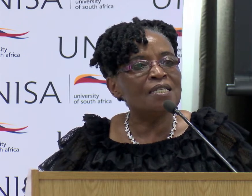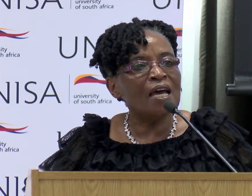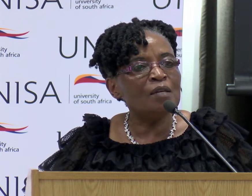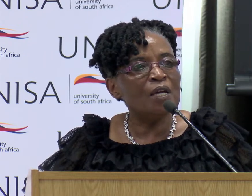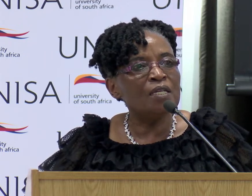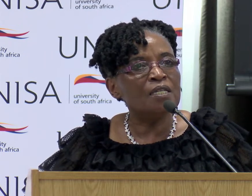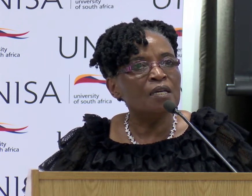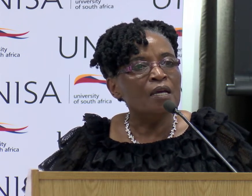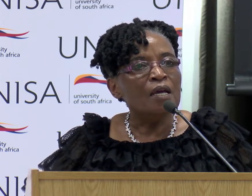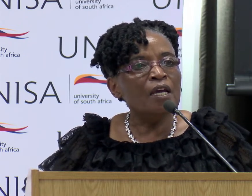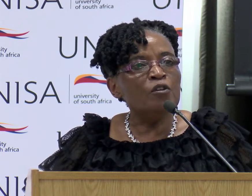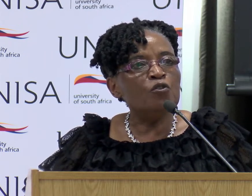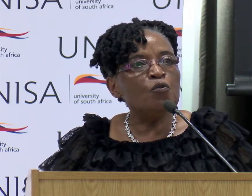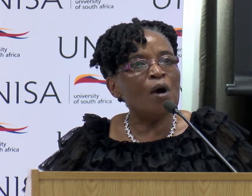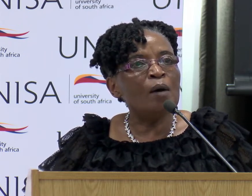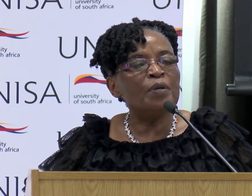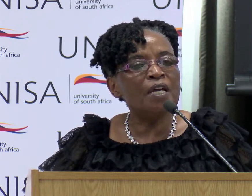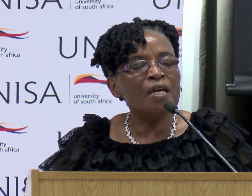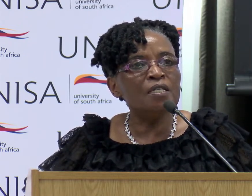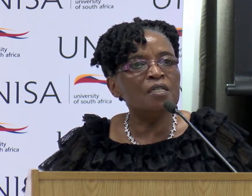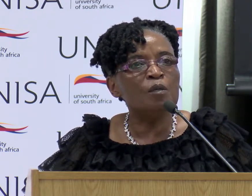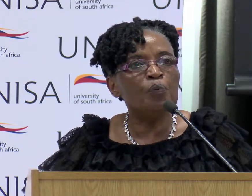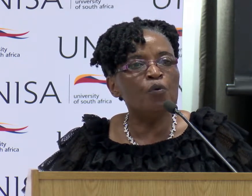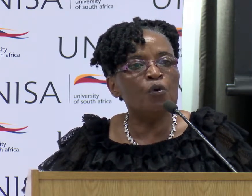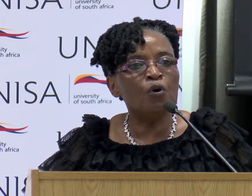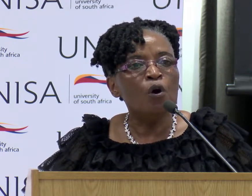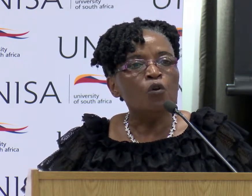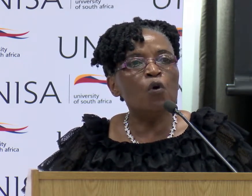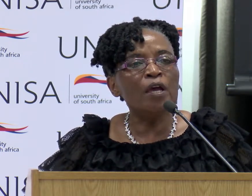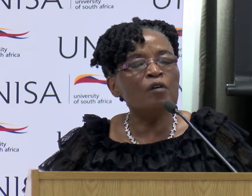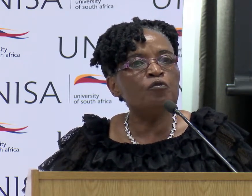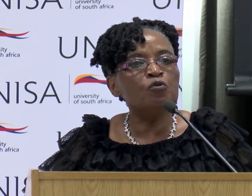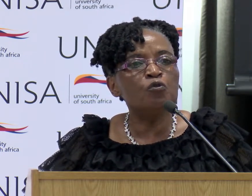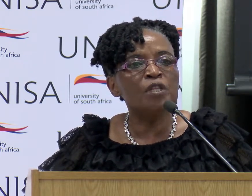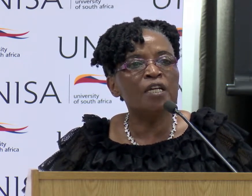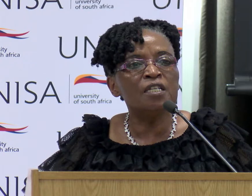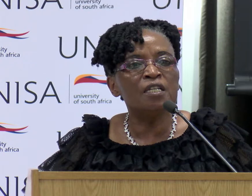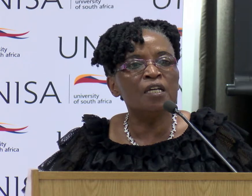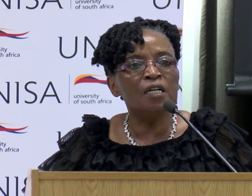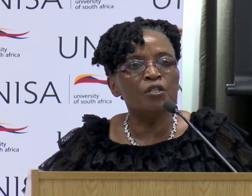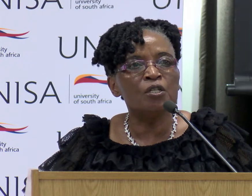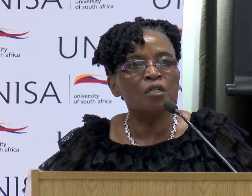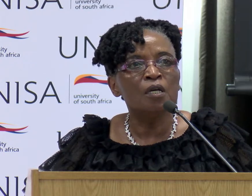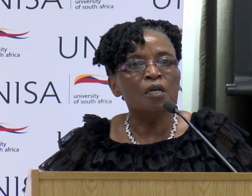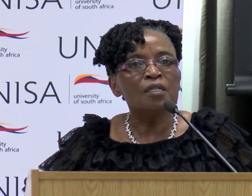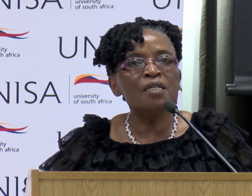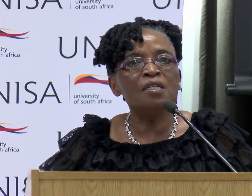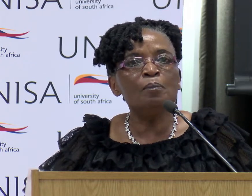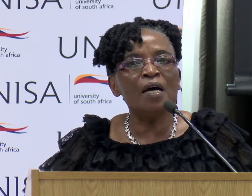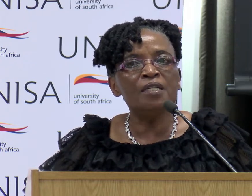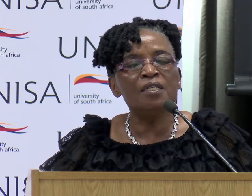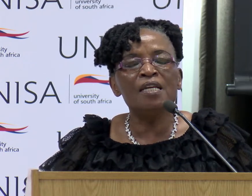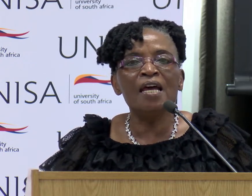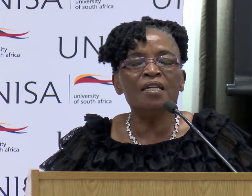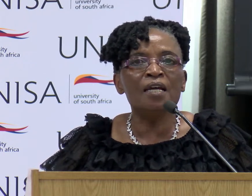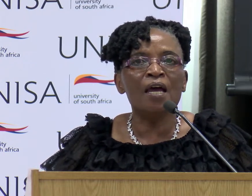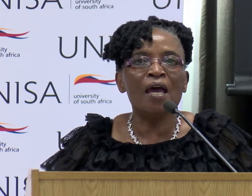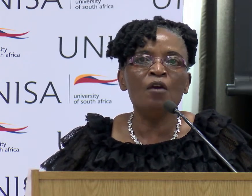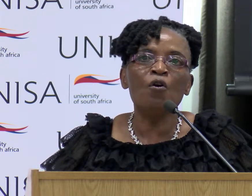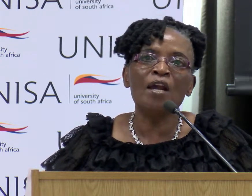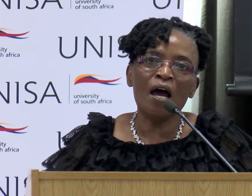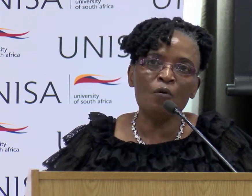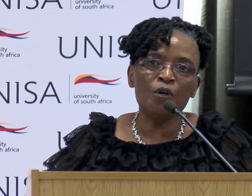an assignment and you appraise the book, you have to do that in English. Just imagine